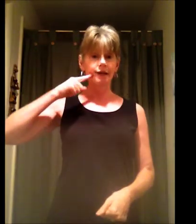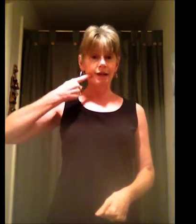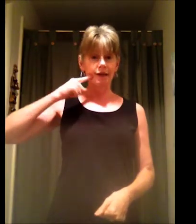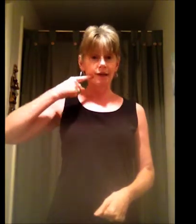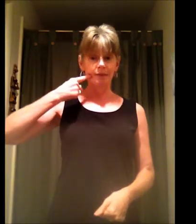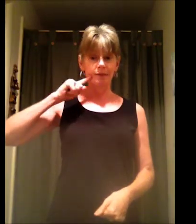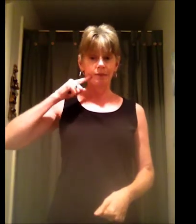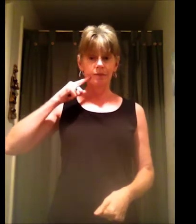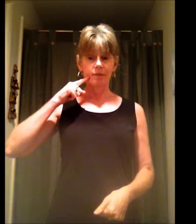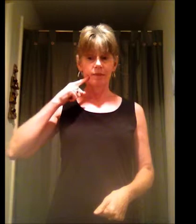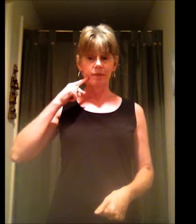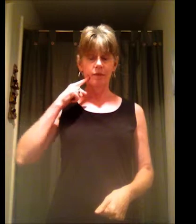candy.